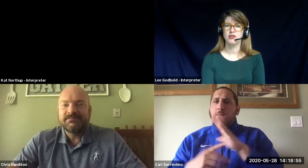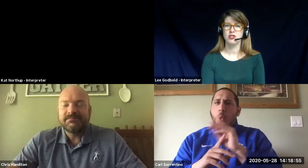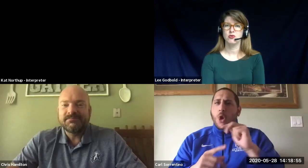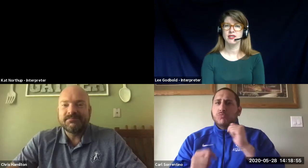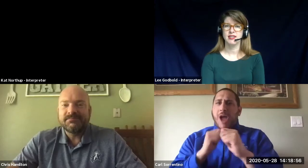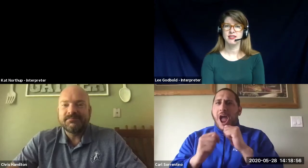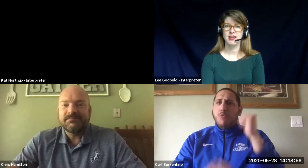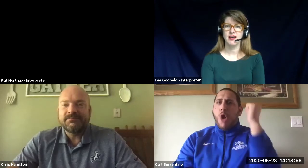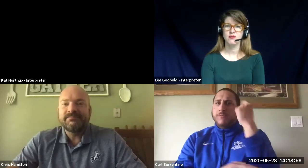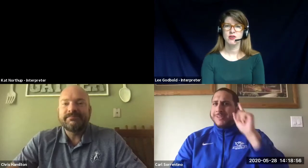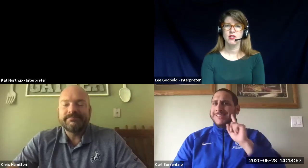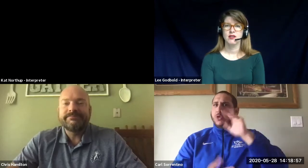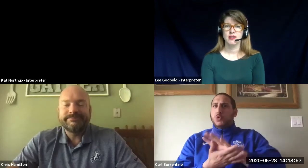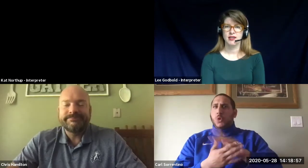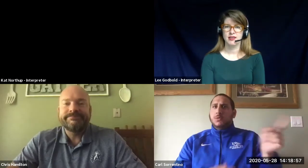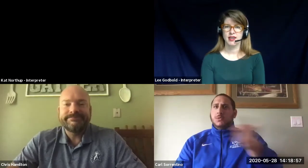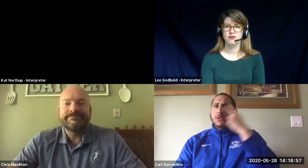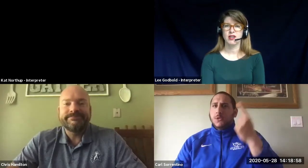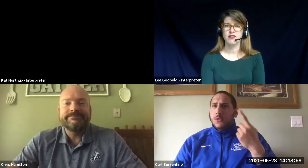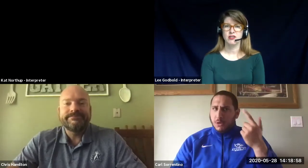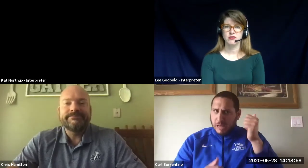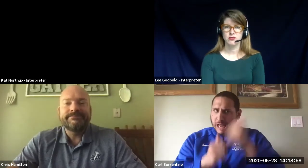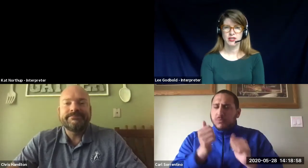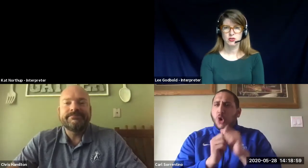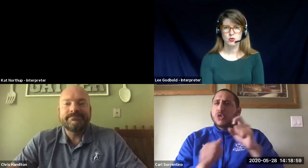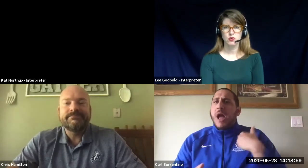the USADF, that they have track records for deaf schools.